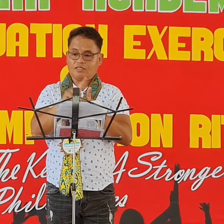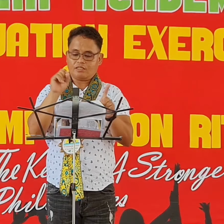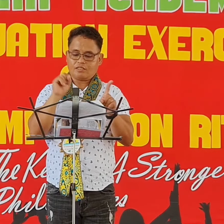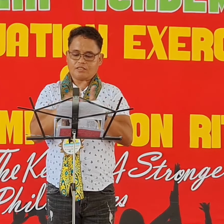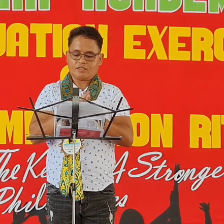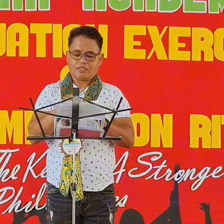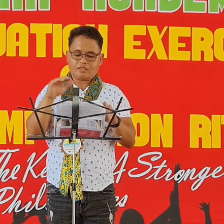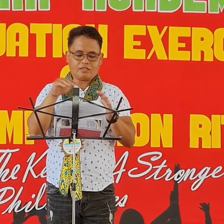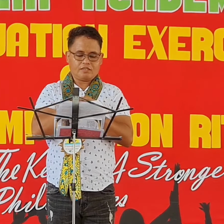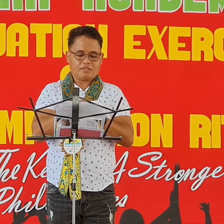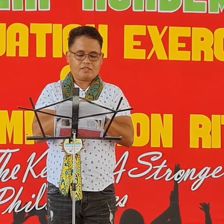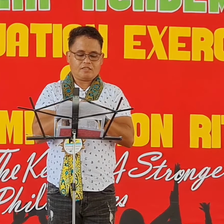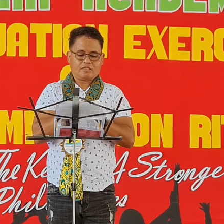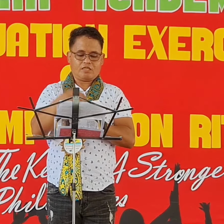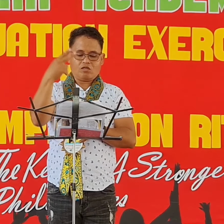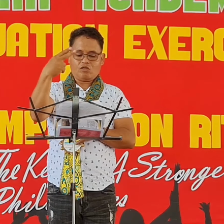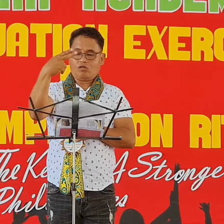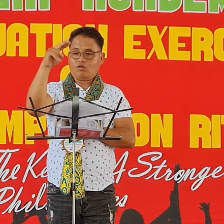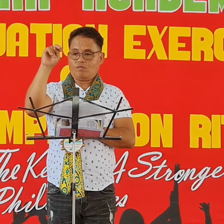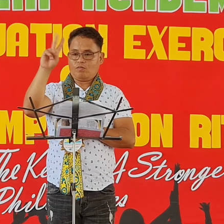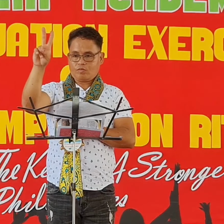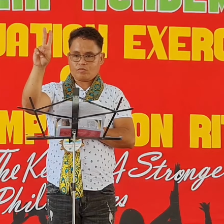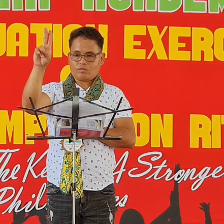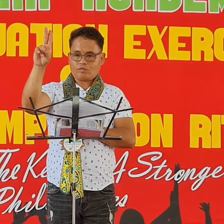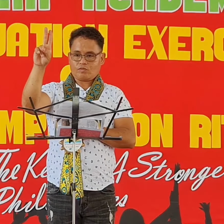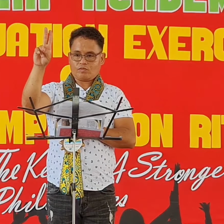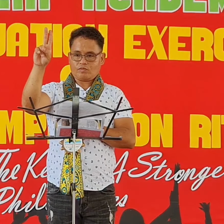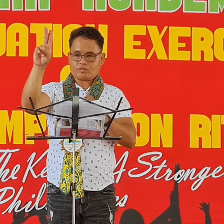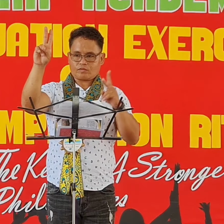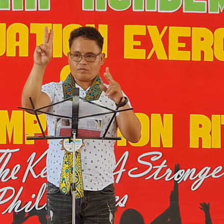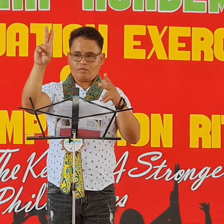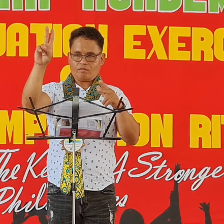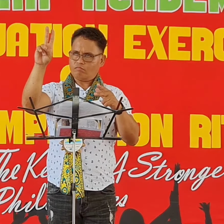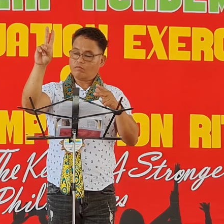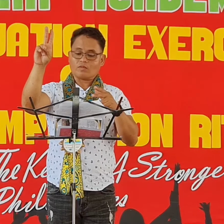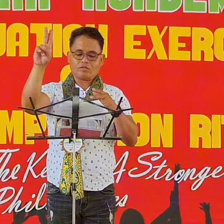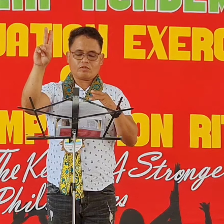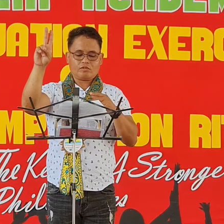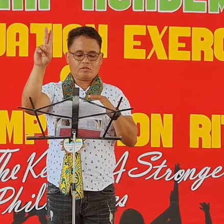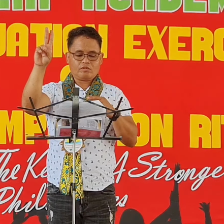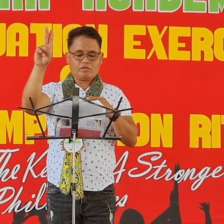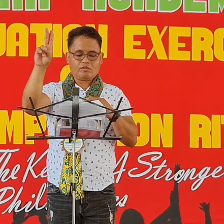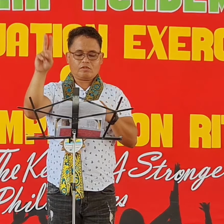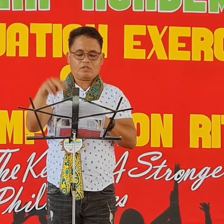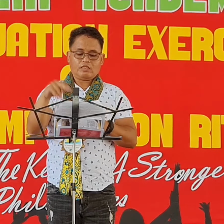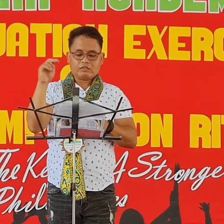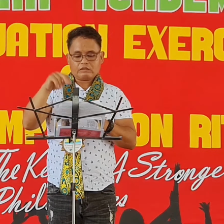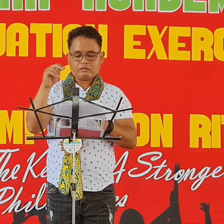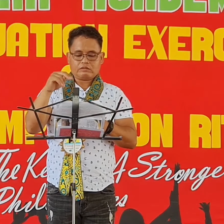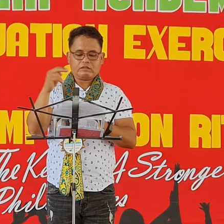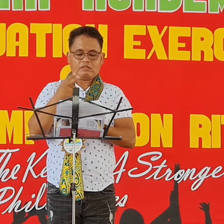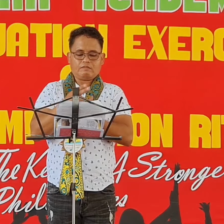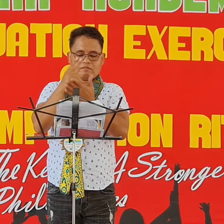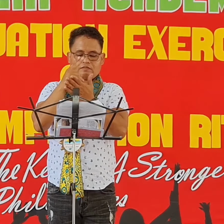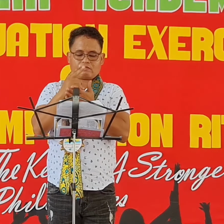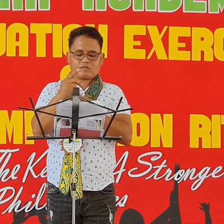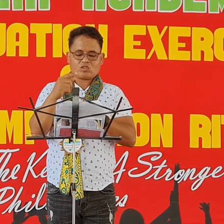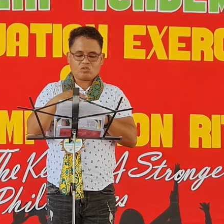We only had two sisters in Holy Name University. Or HNU. Who needed help in tuition fee.